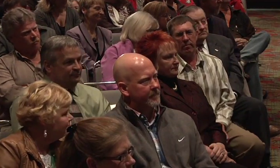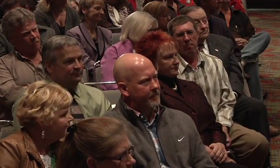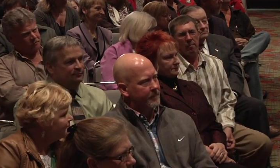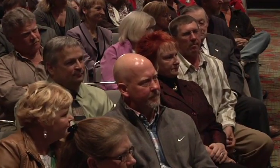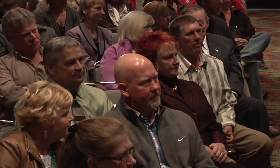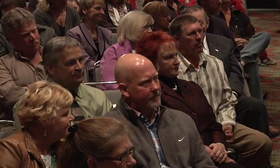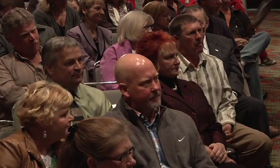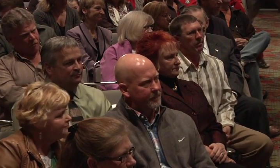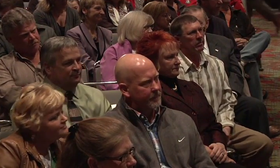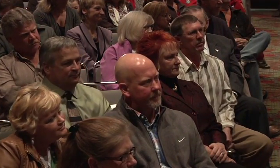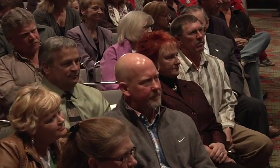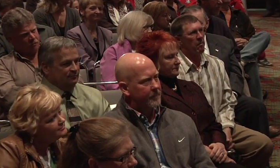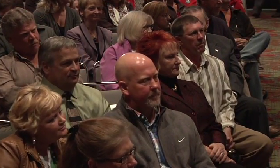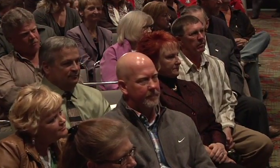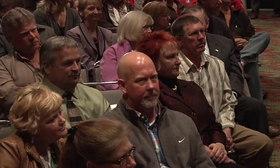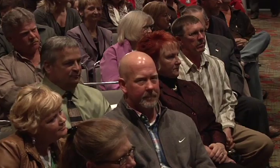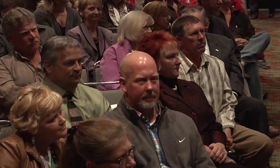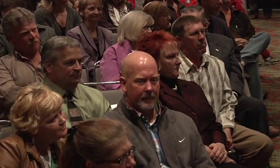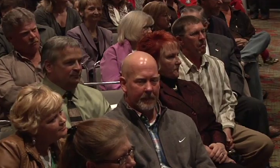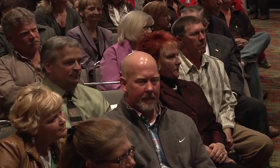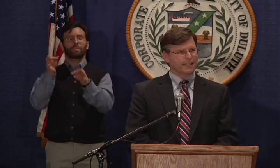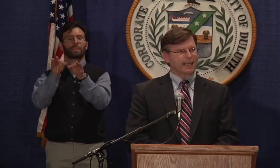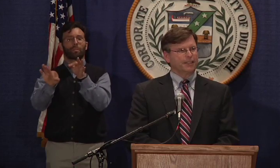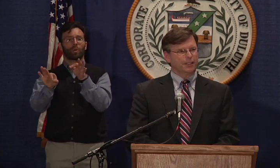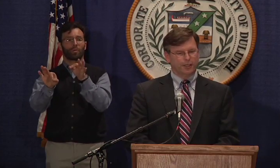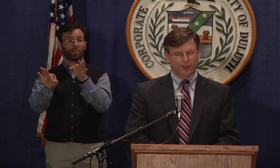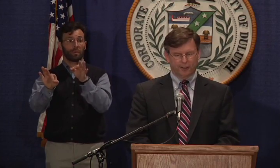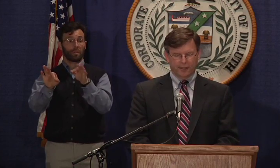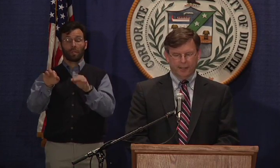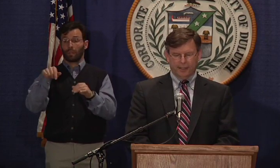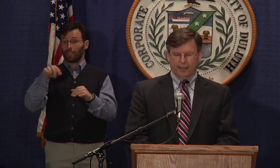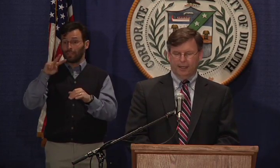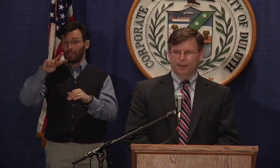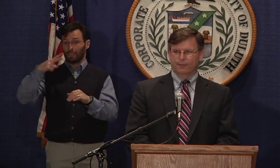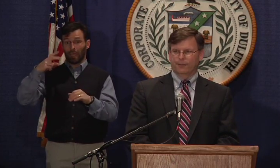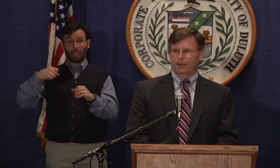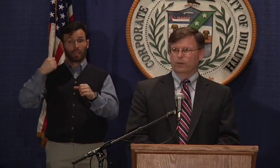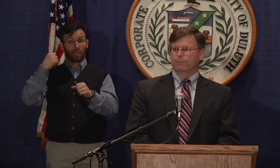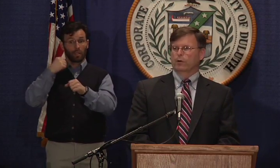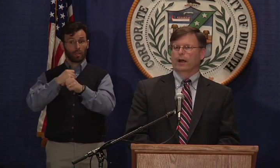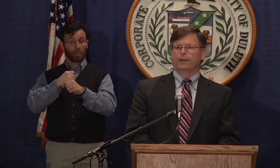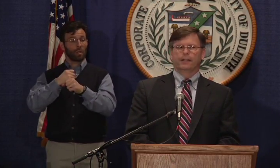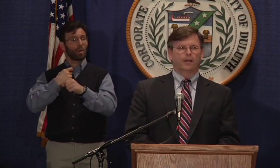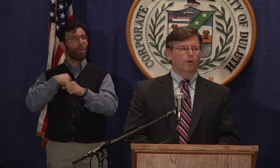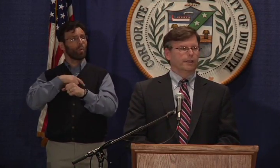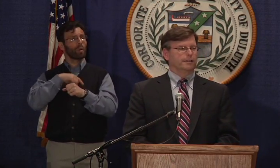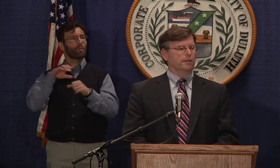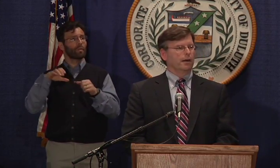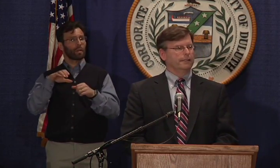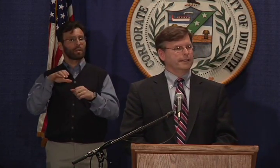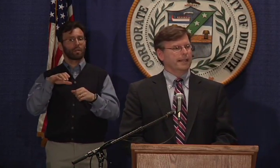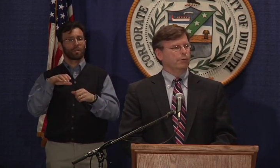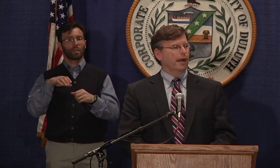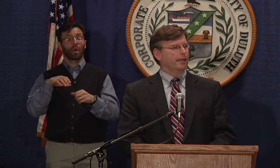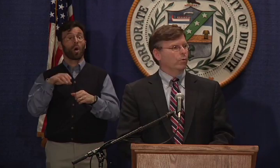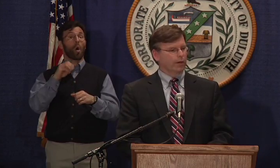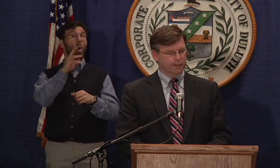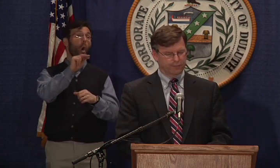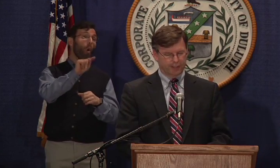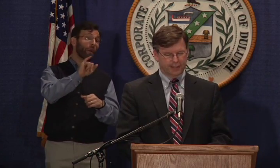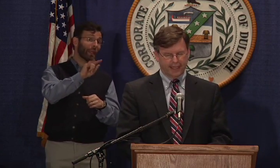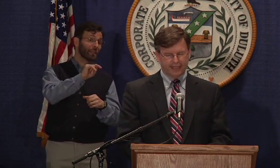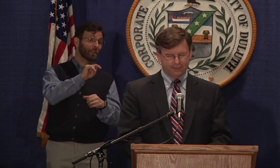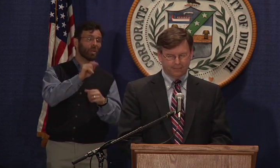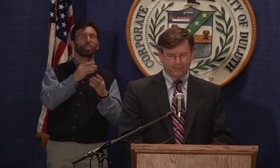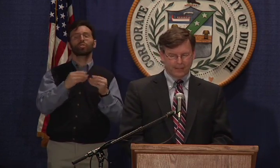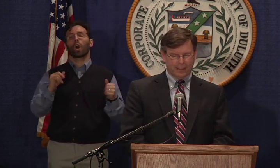Well, tonight my job here is actually fairly simple. This is the second year that we've put on the Own It, Solve It, Take Pride Awards